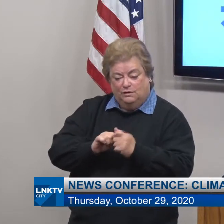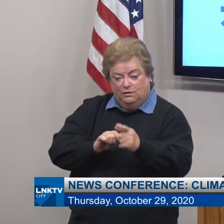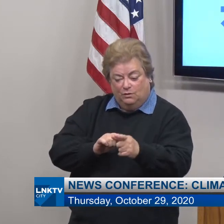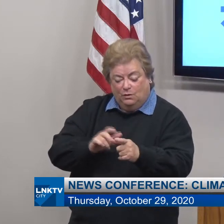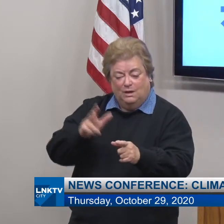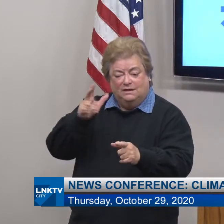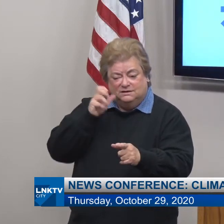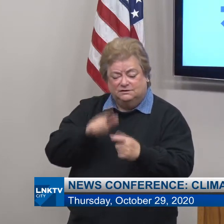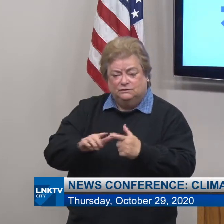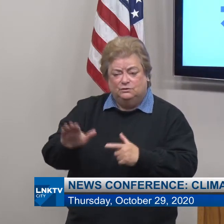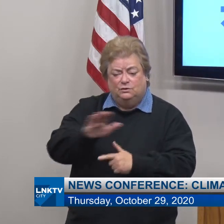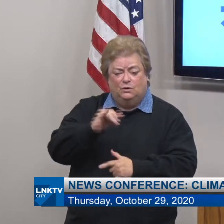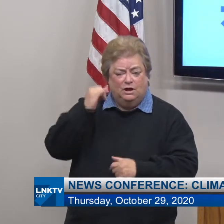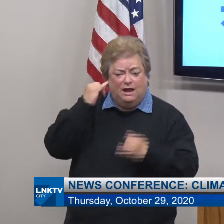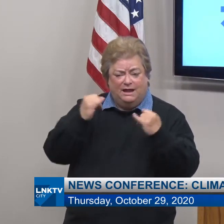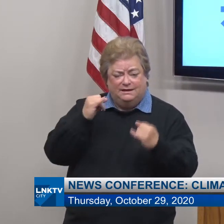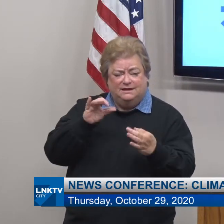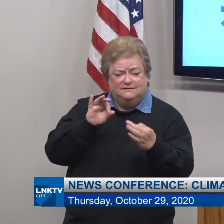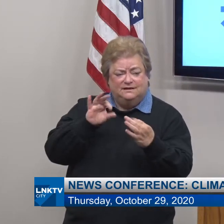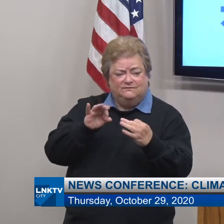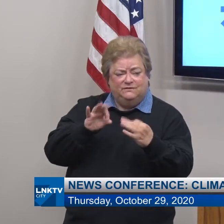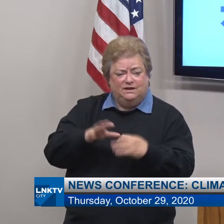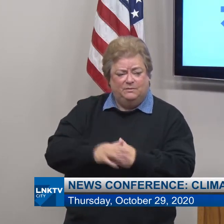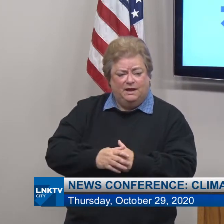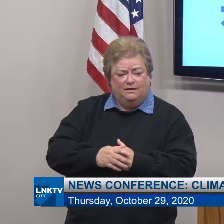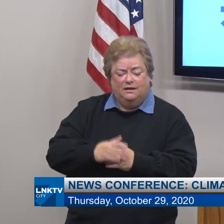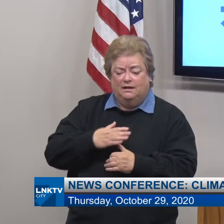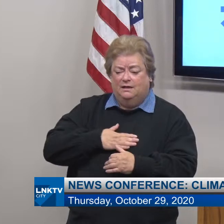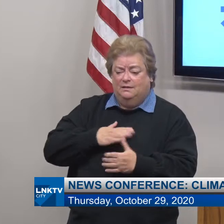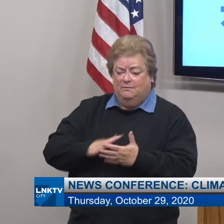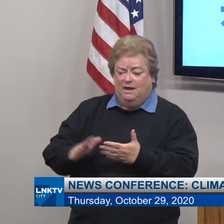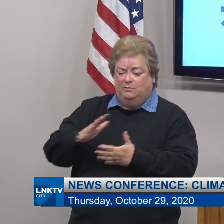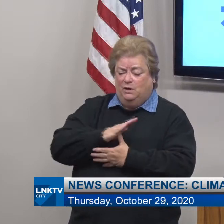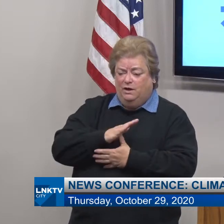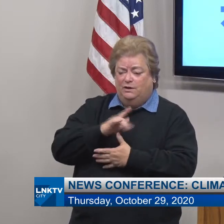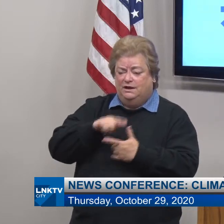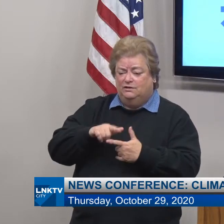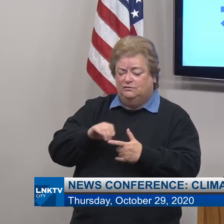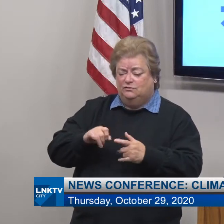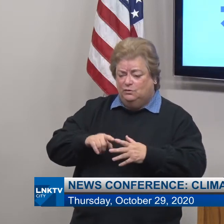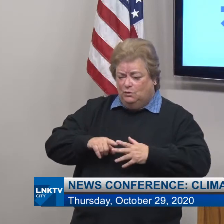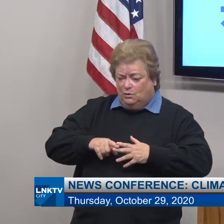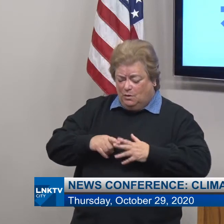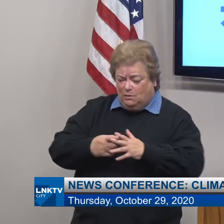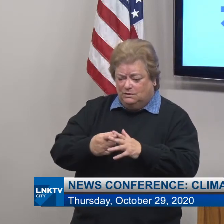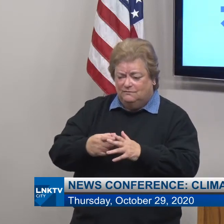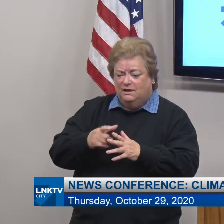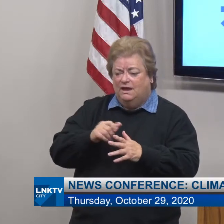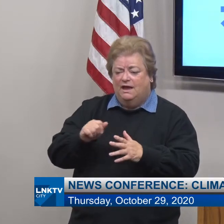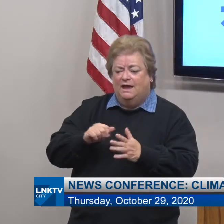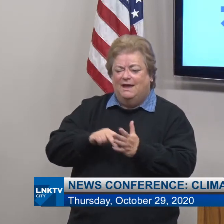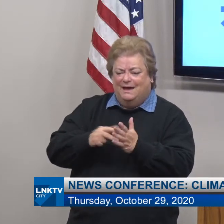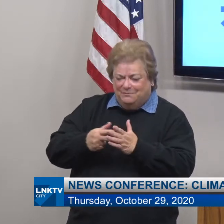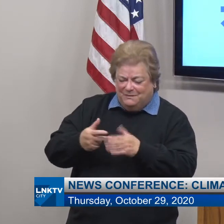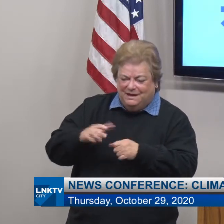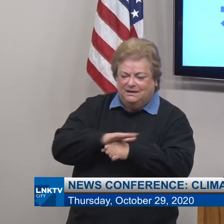to your ideas and feedback. My priority is to cultivate a meaningful engagement process